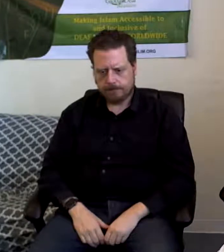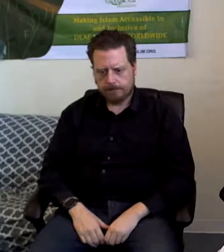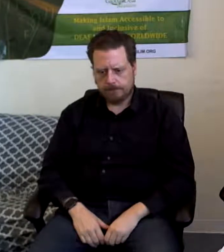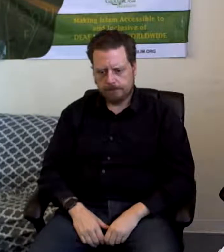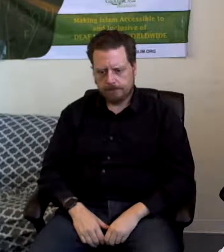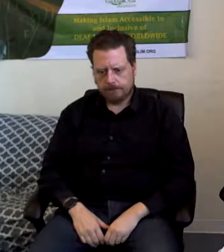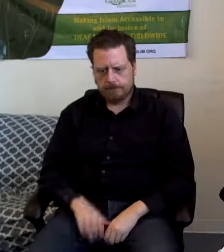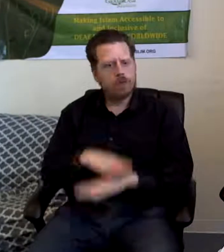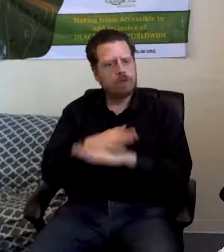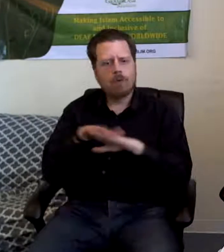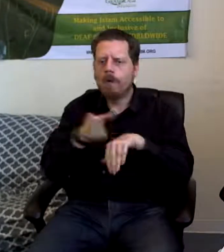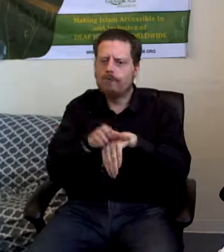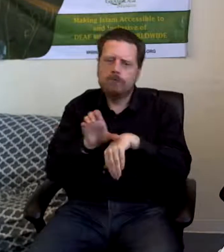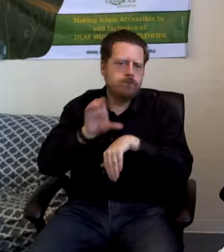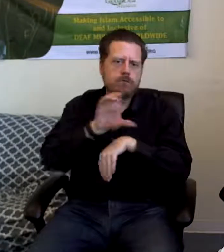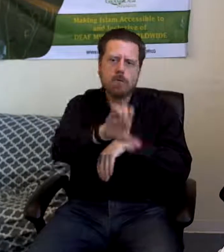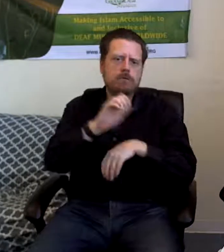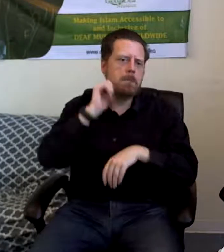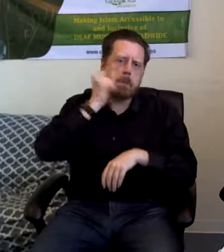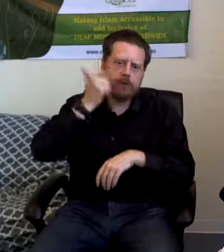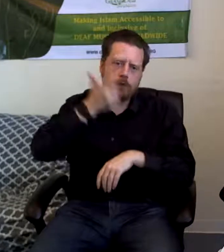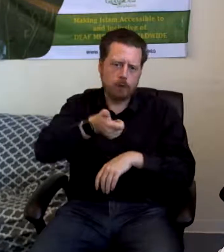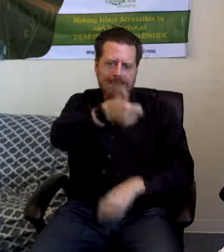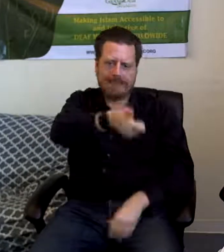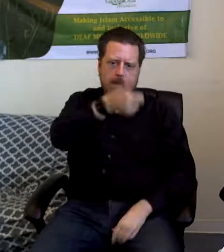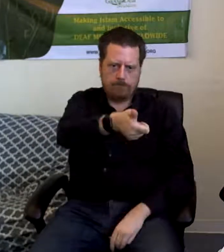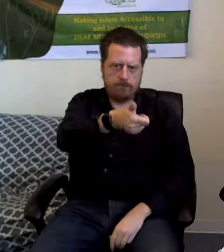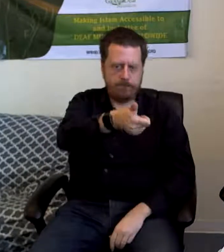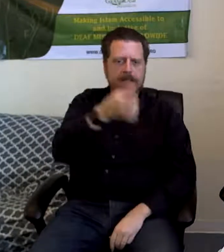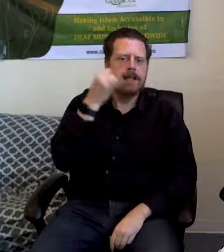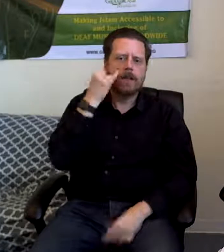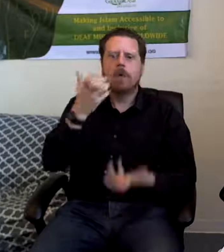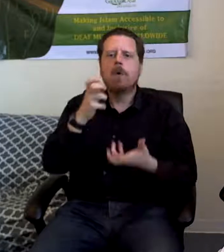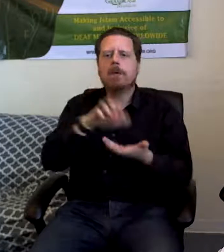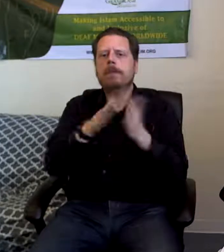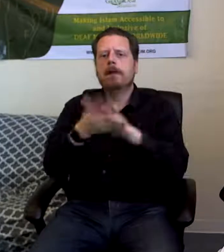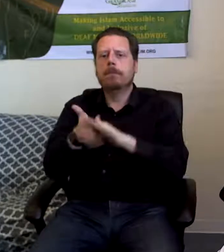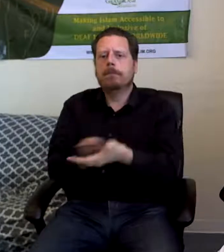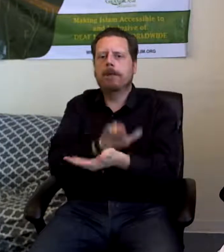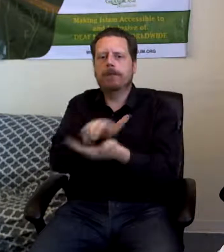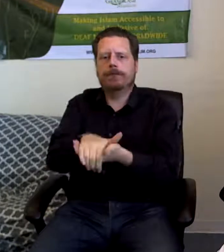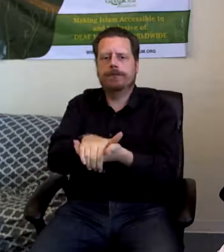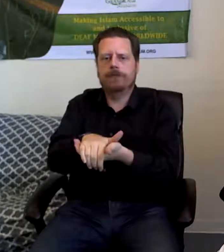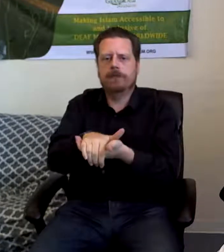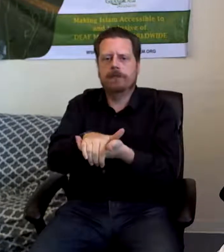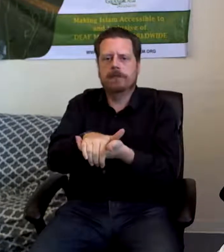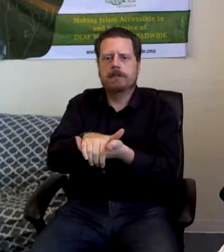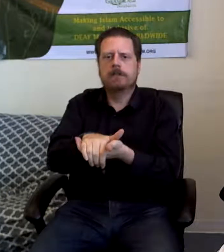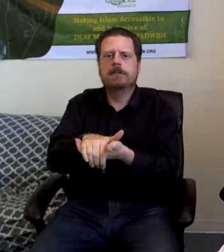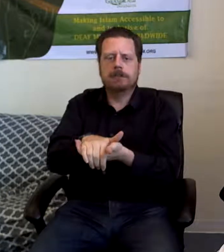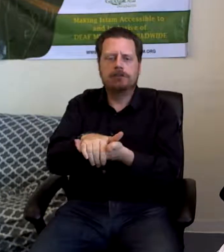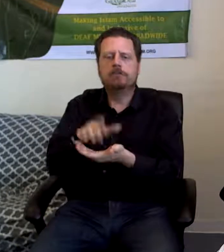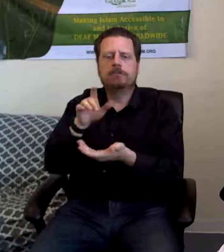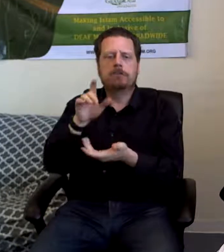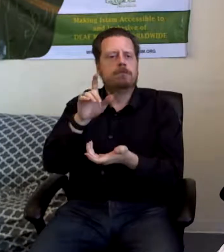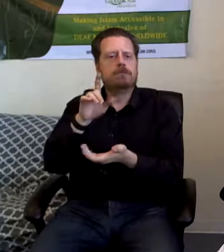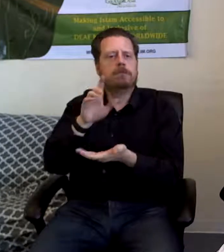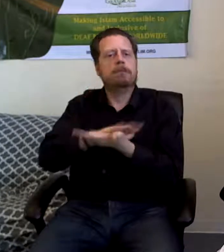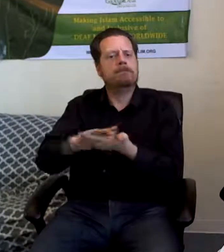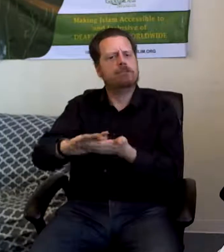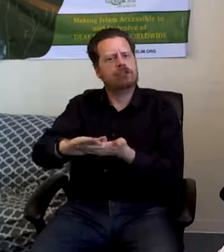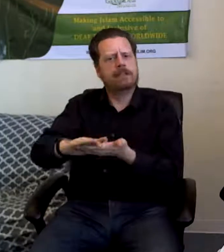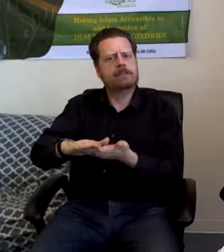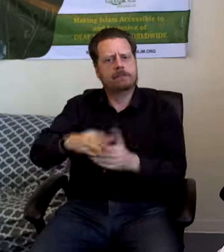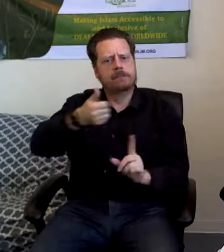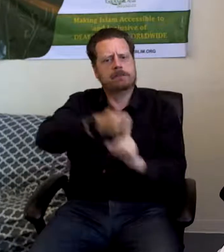So don't force them to prostitute if they want to get married and to be chaste, or at